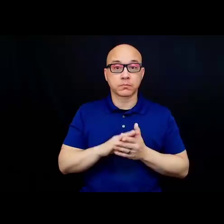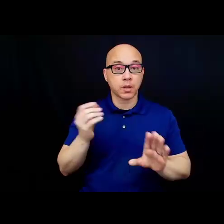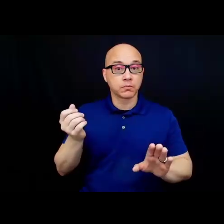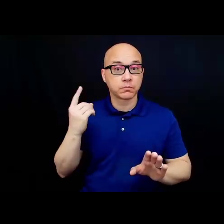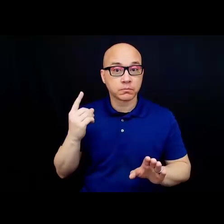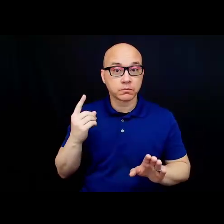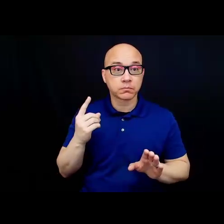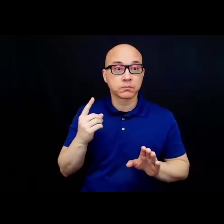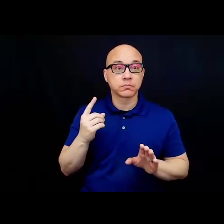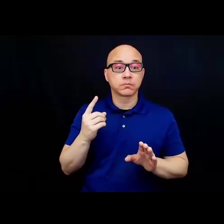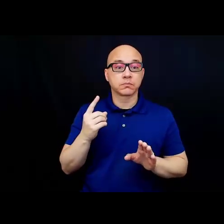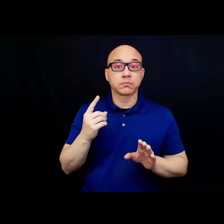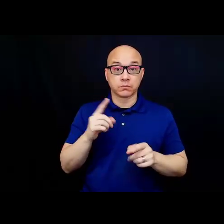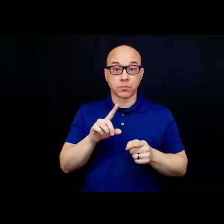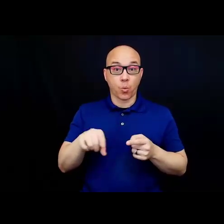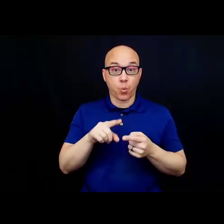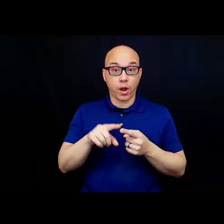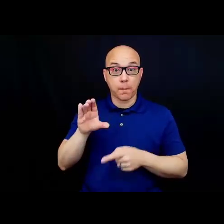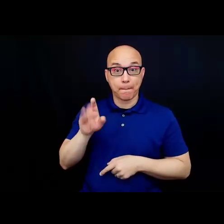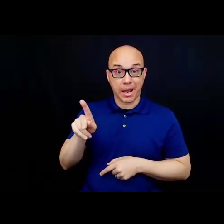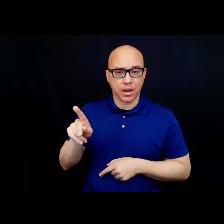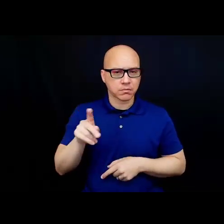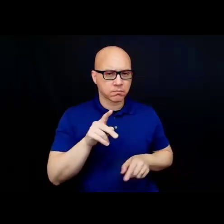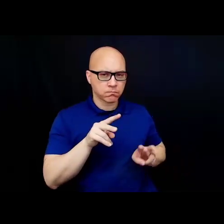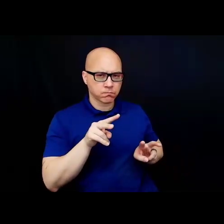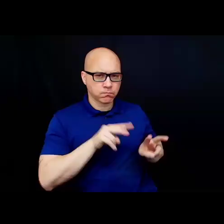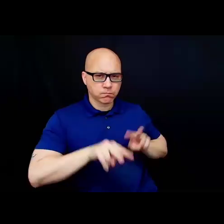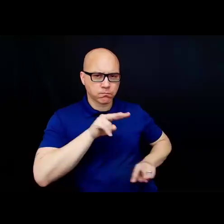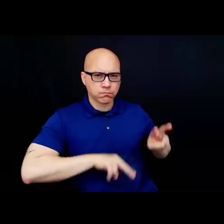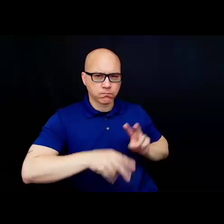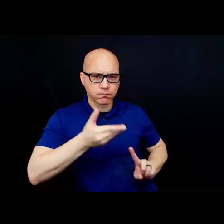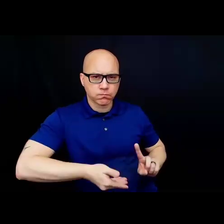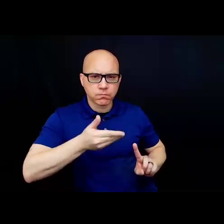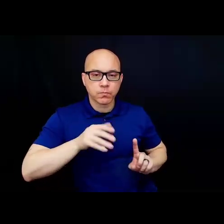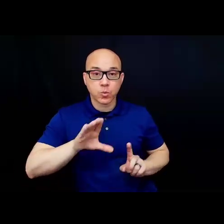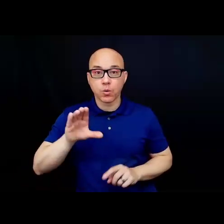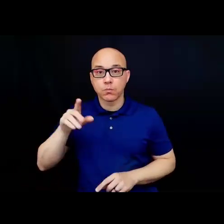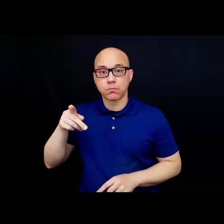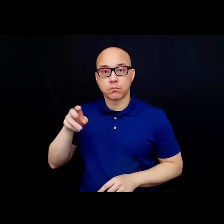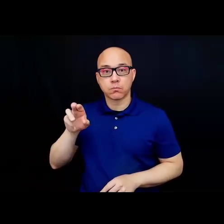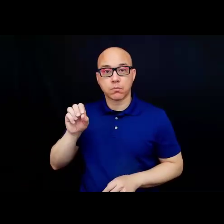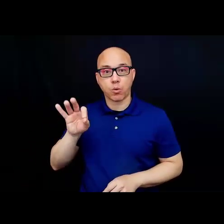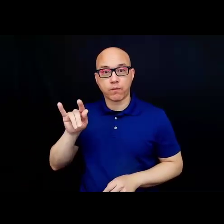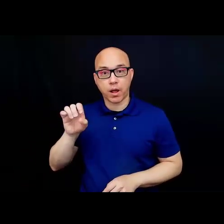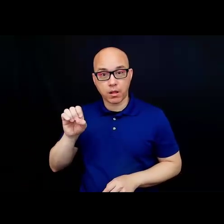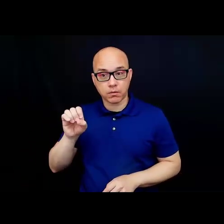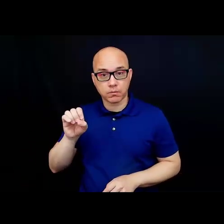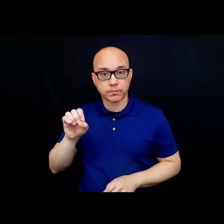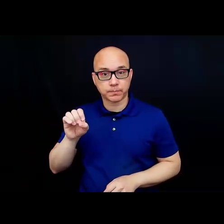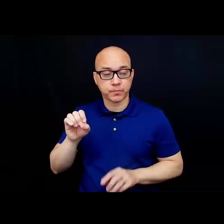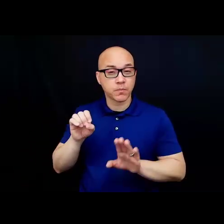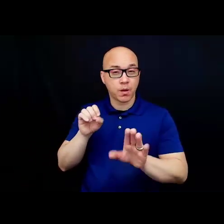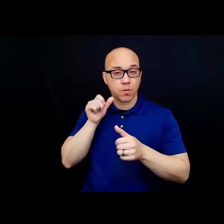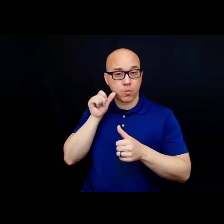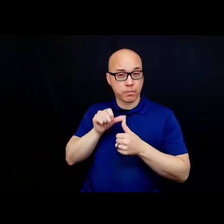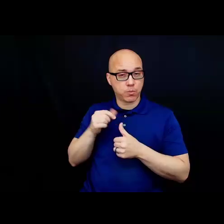profile, most people think that, again, if we were just talking about reasons banks decline